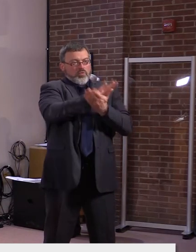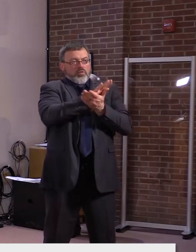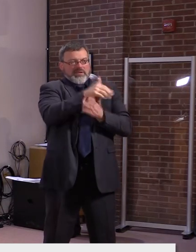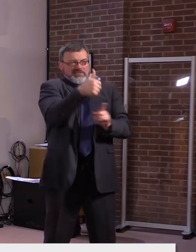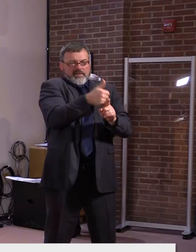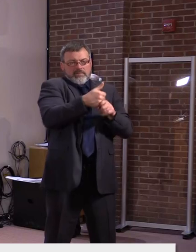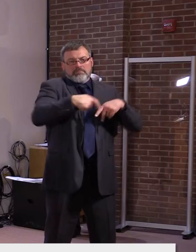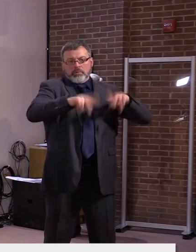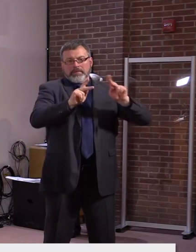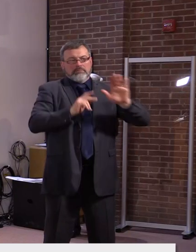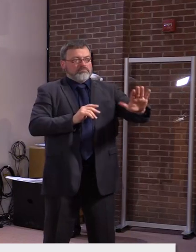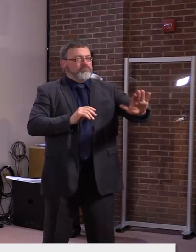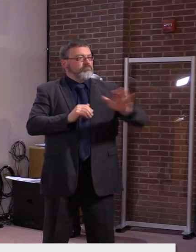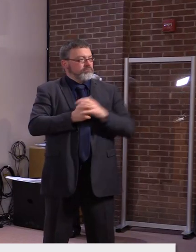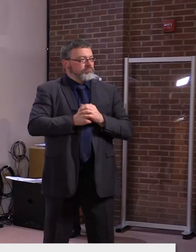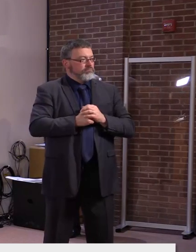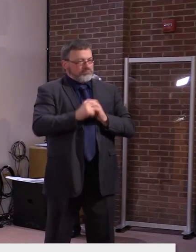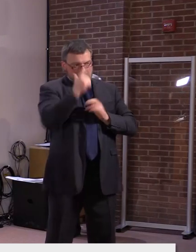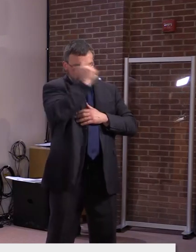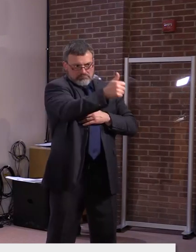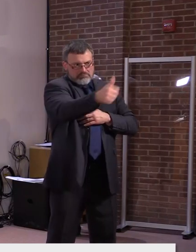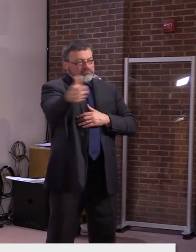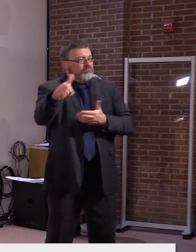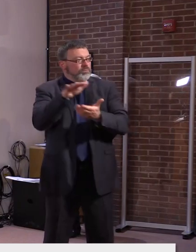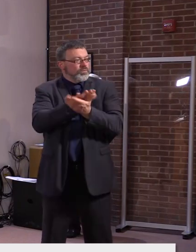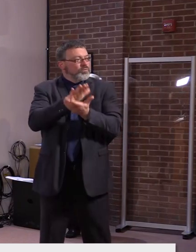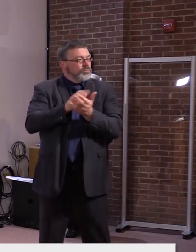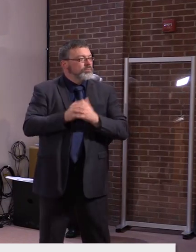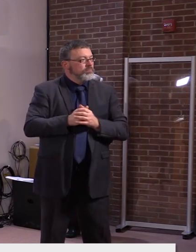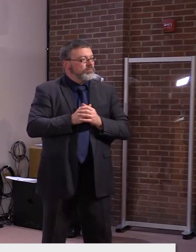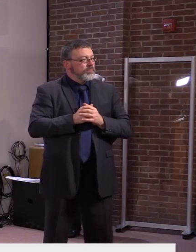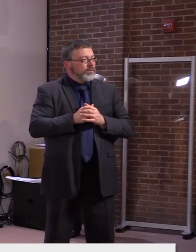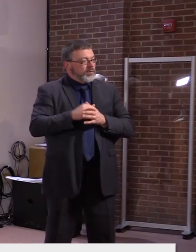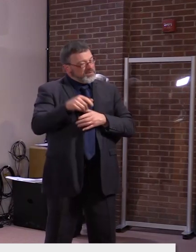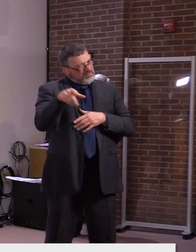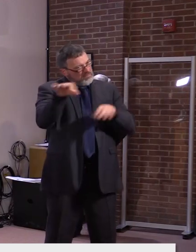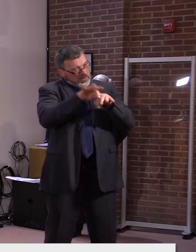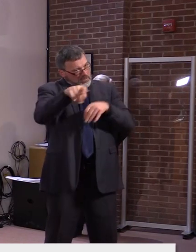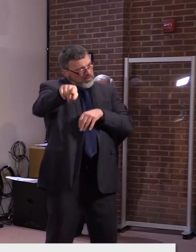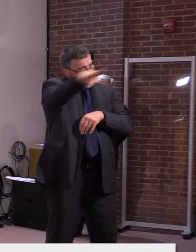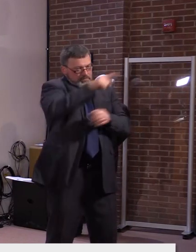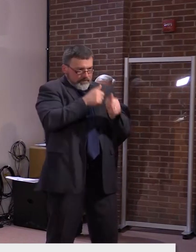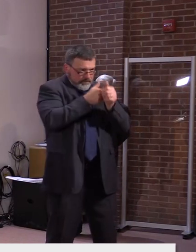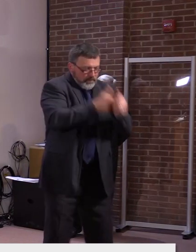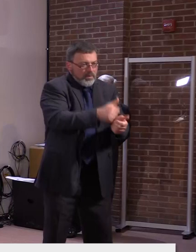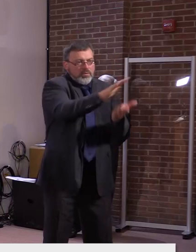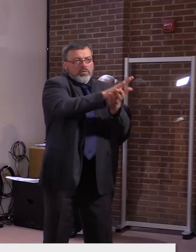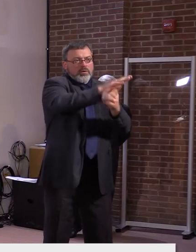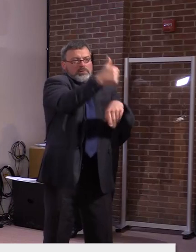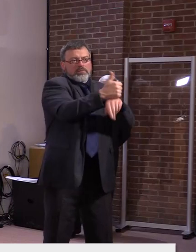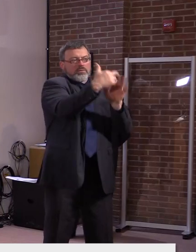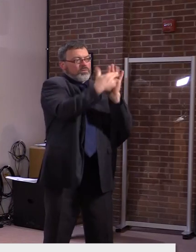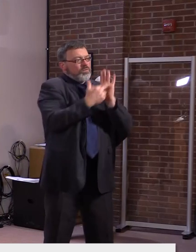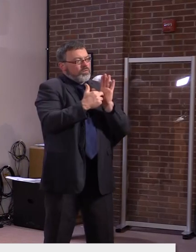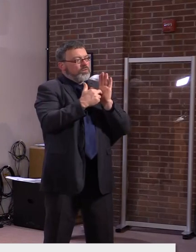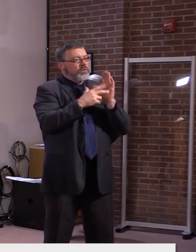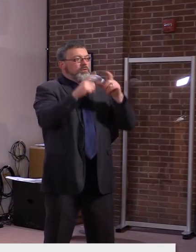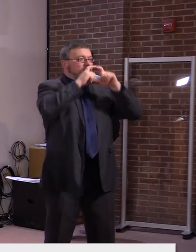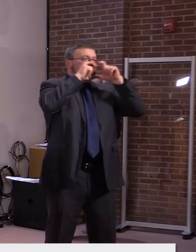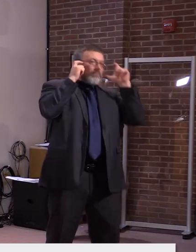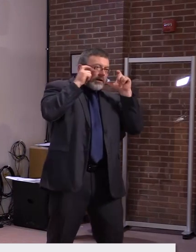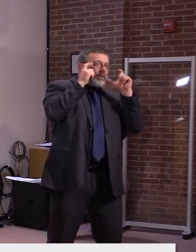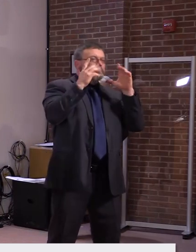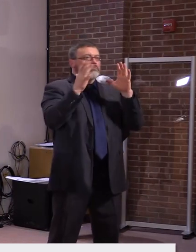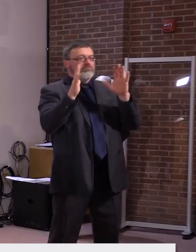expected to observe all mitigation measures adopted by the school, including but not limited to those related to masking.